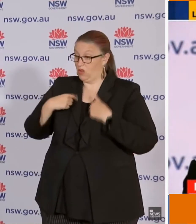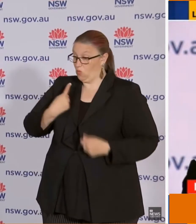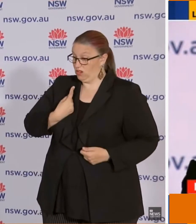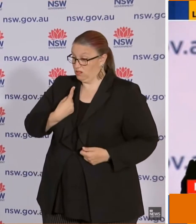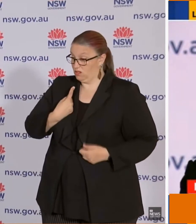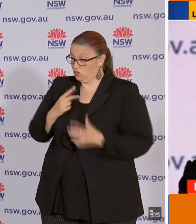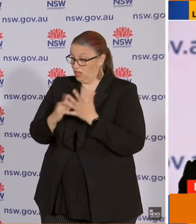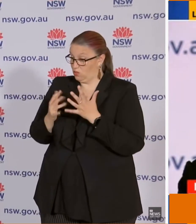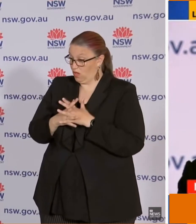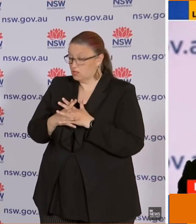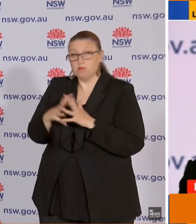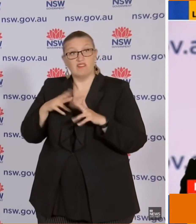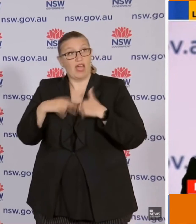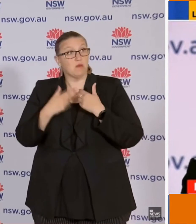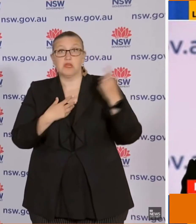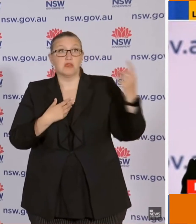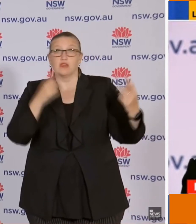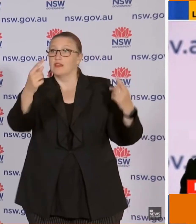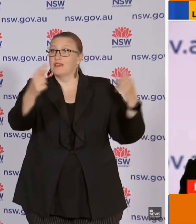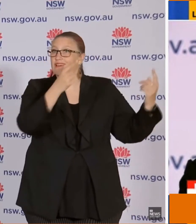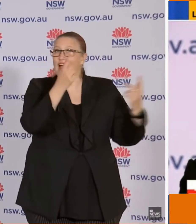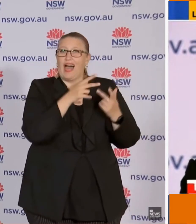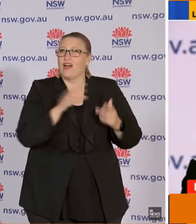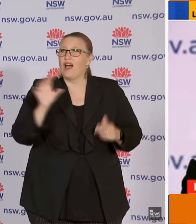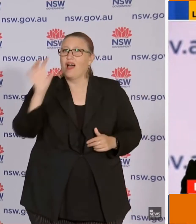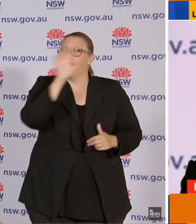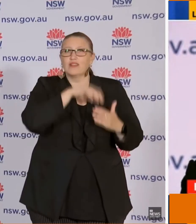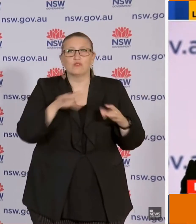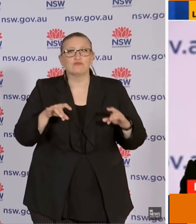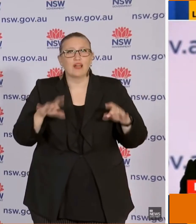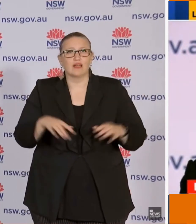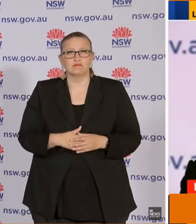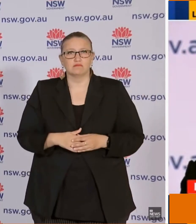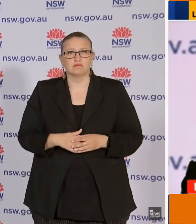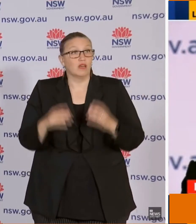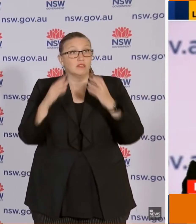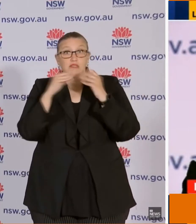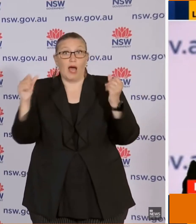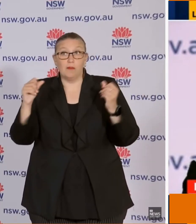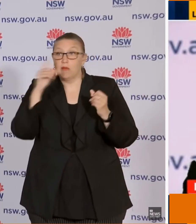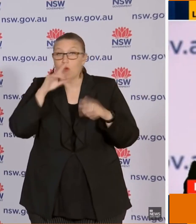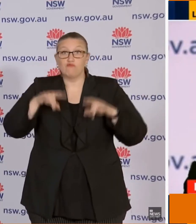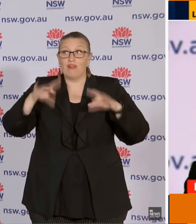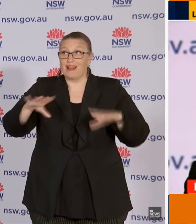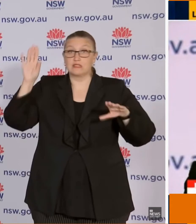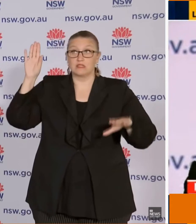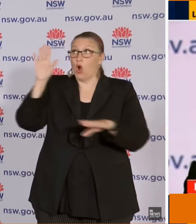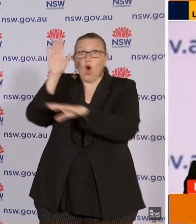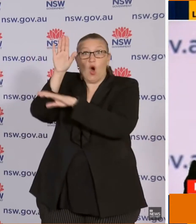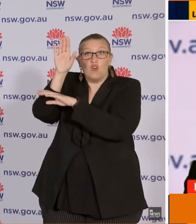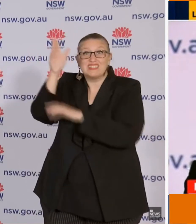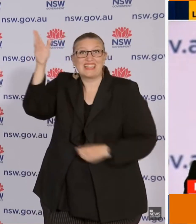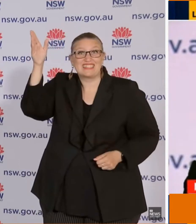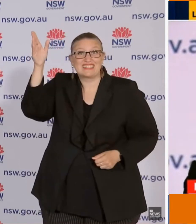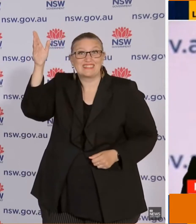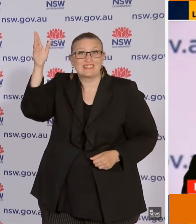have Australians wanting to come home, and if not at 80% double dose, then when? And that is why it's really, really important for all